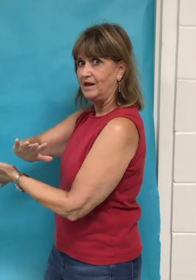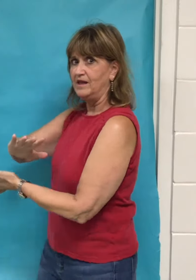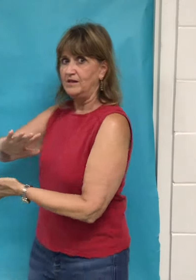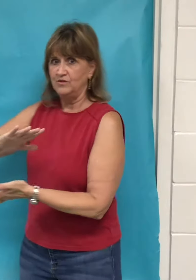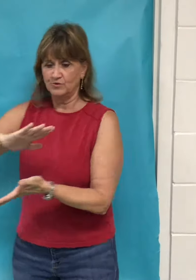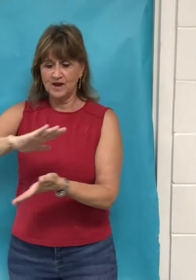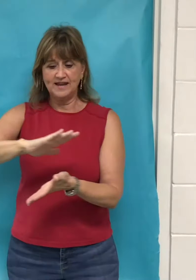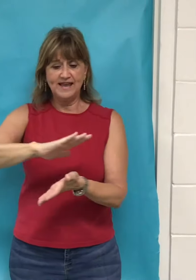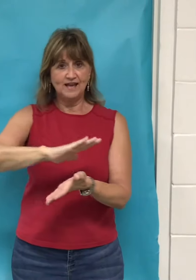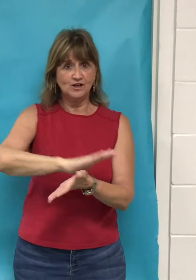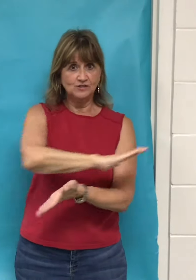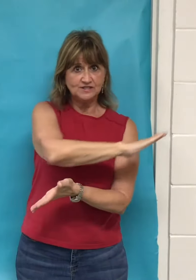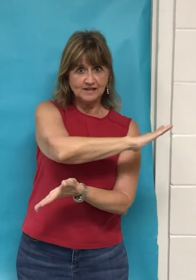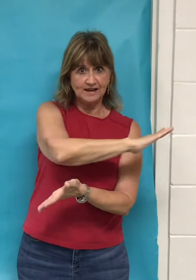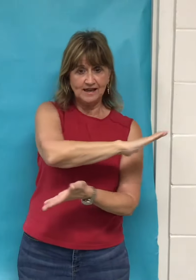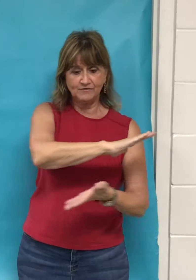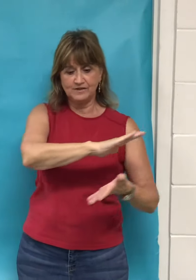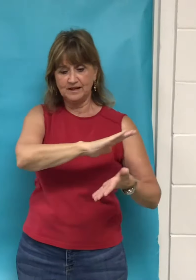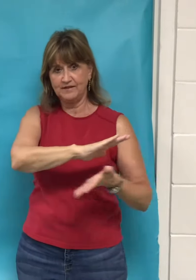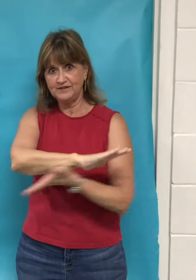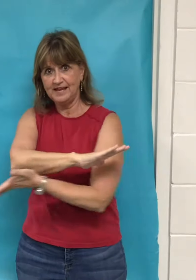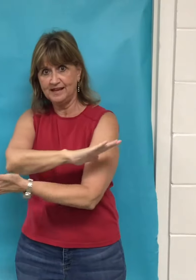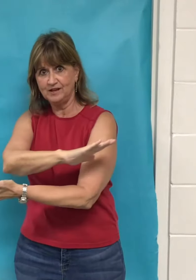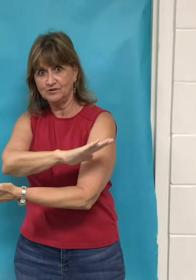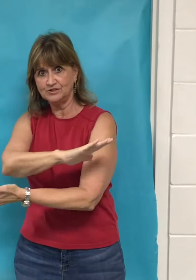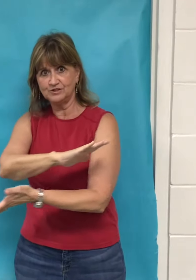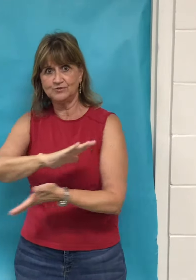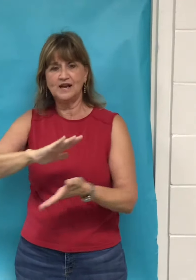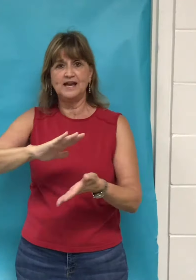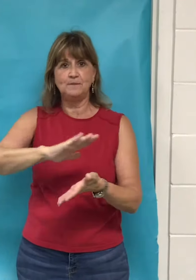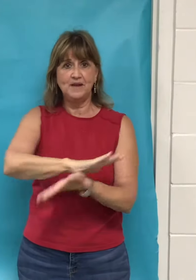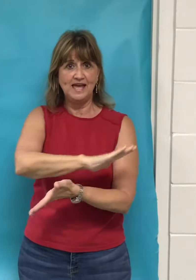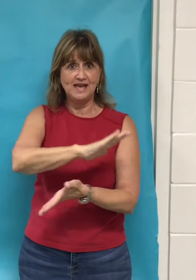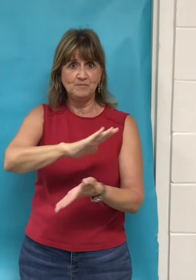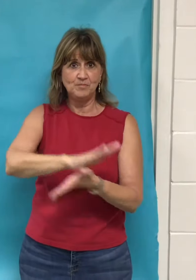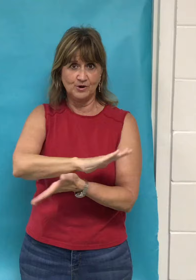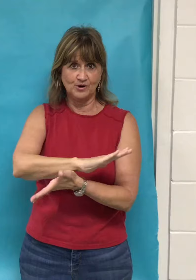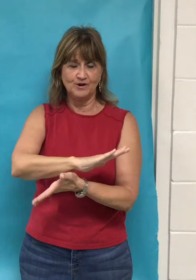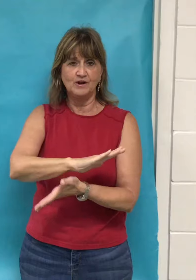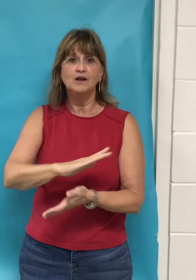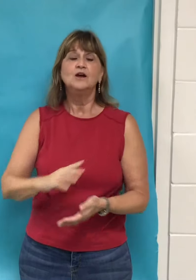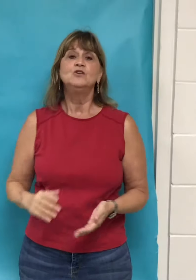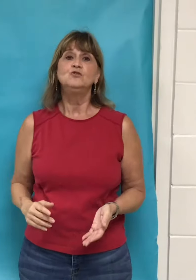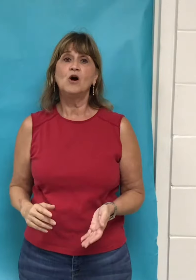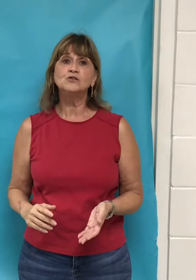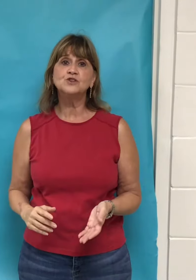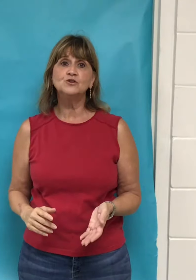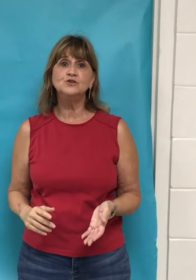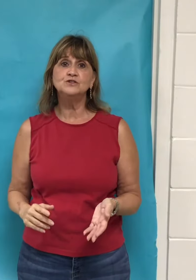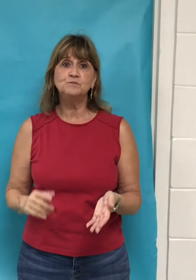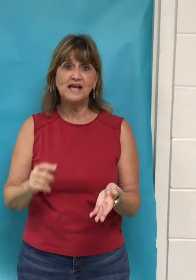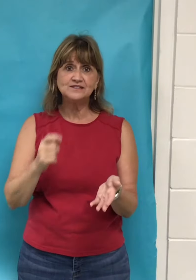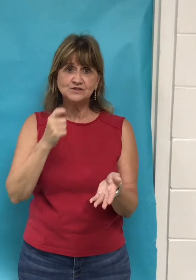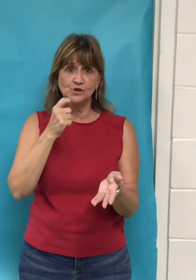The right hand goes to the left. The left hand goes to the right. Paper. You also use pencils.